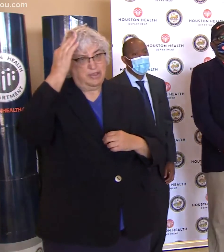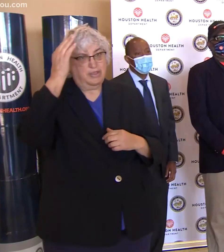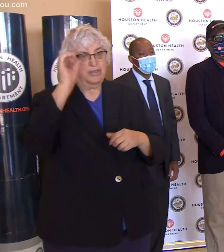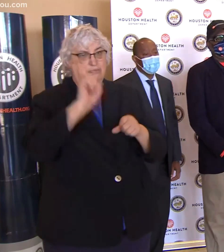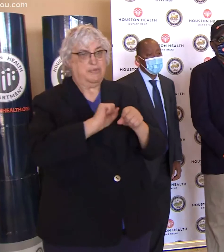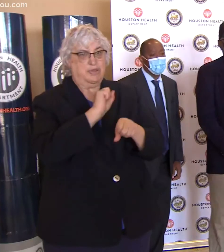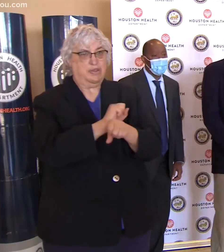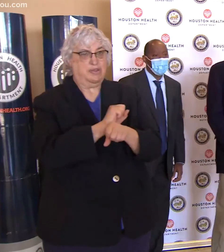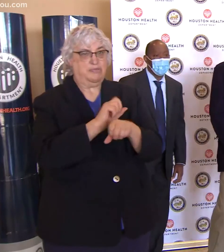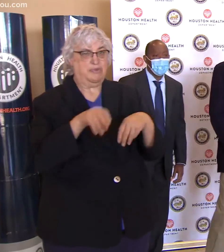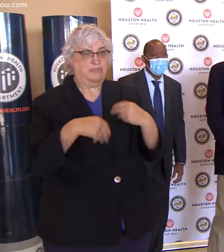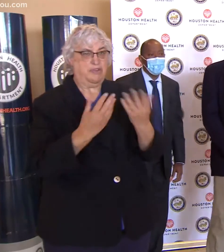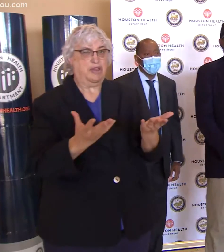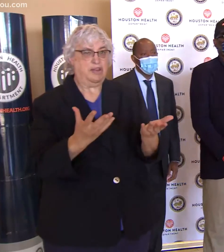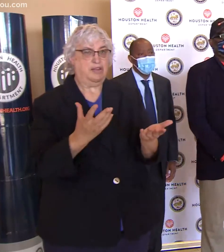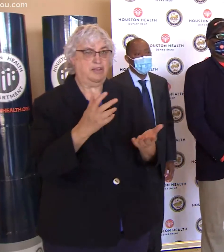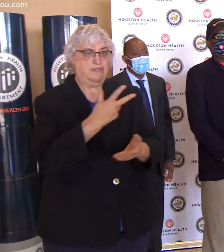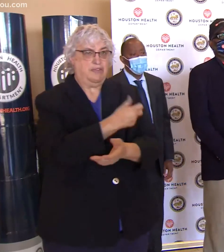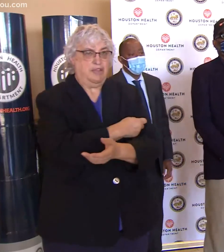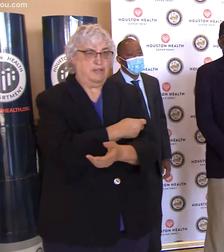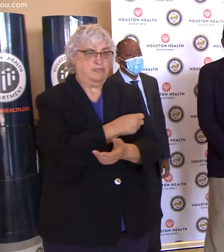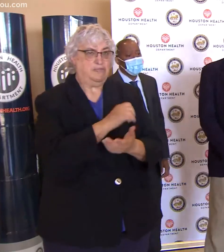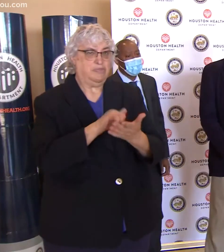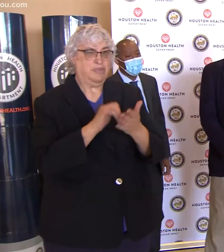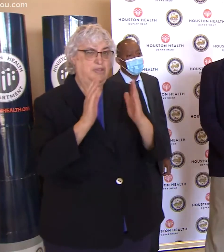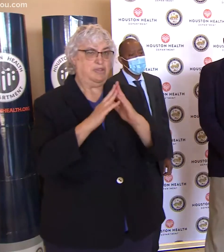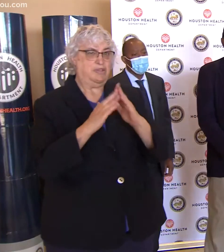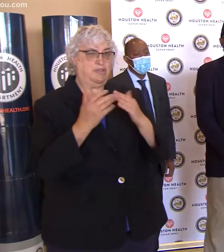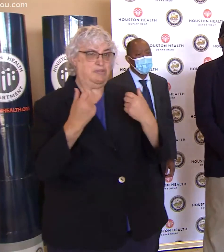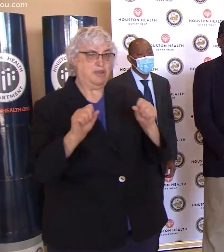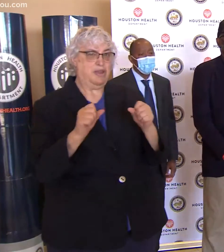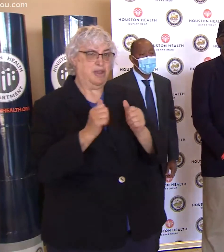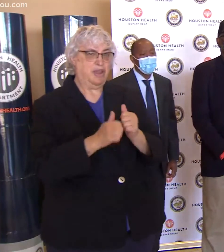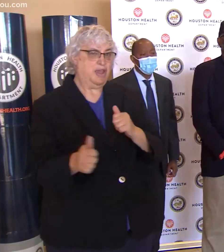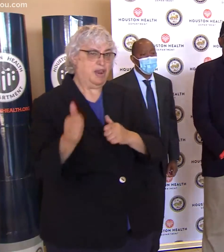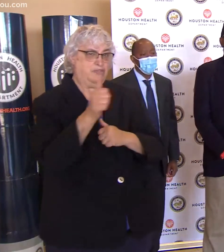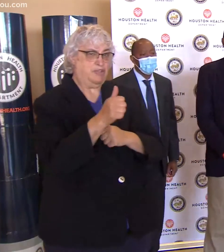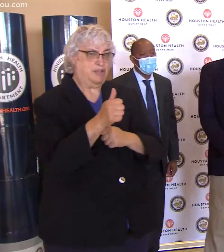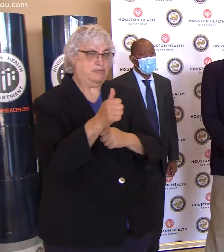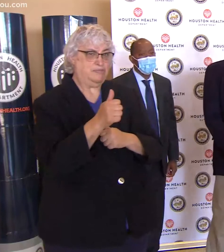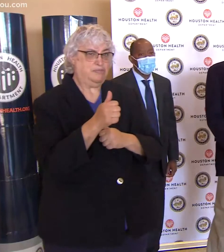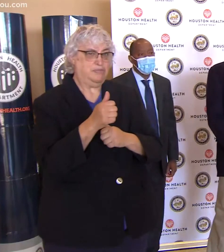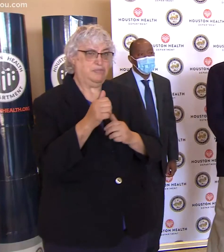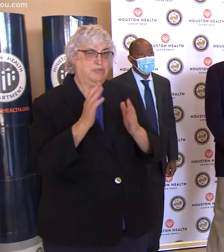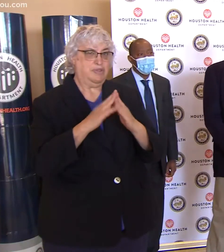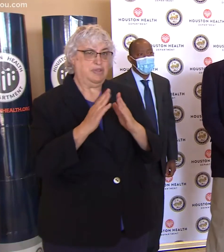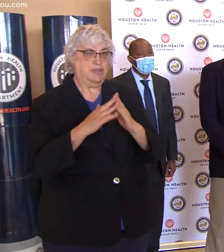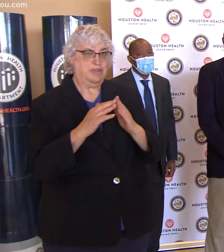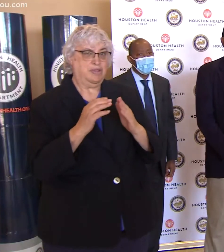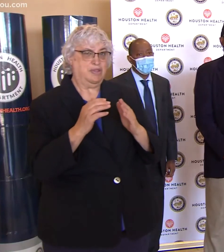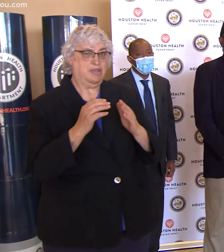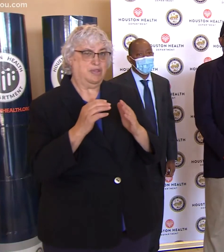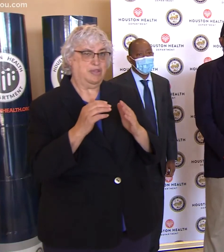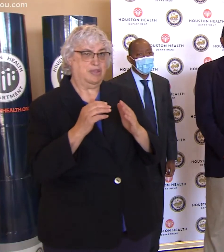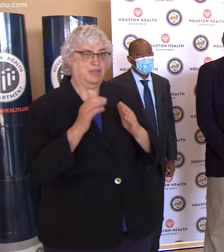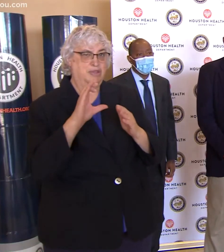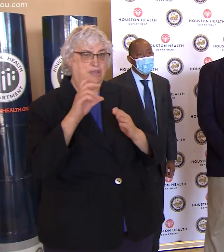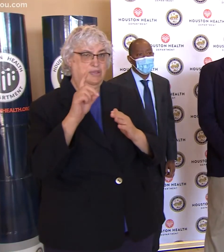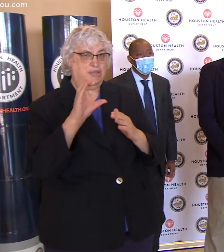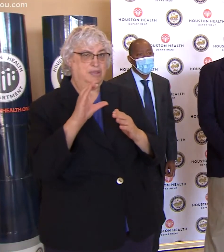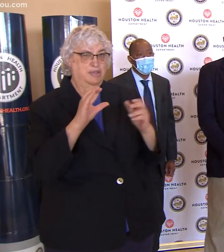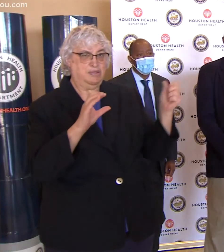booked to provide the vaccine? Is the city trying to go ahead of them? Is the city trying to tell CDC to